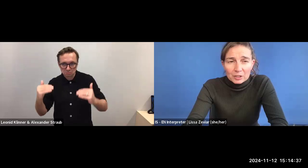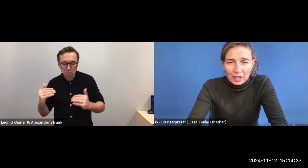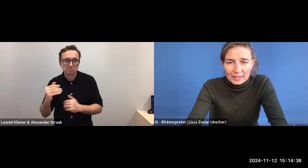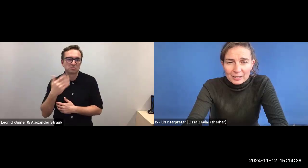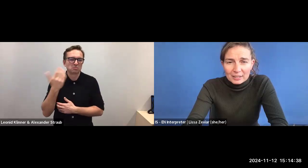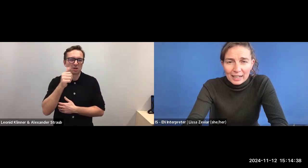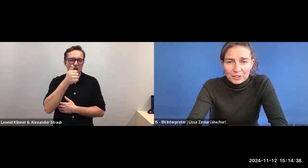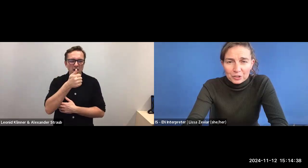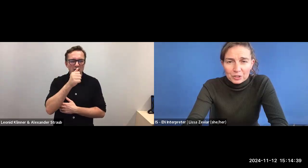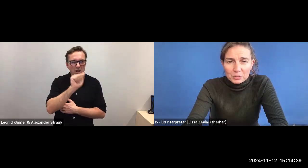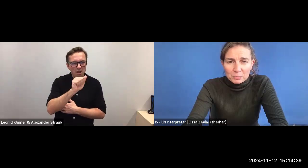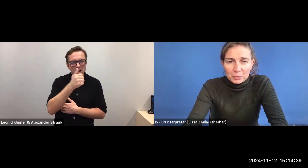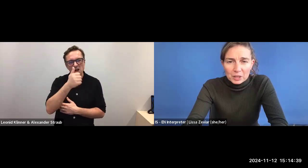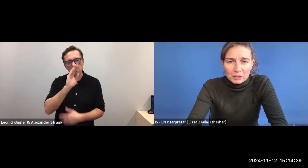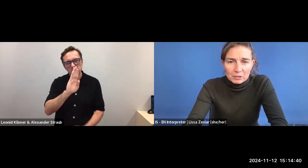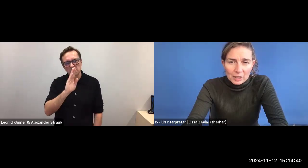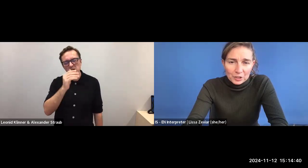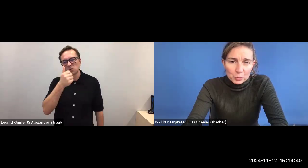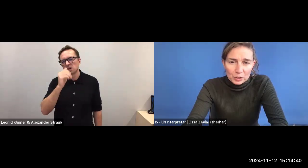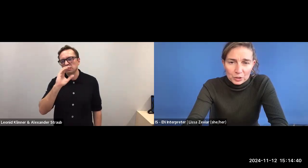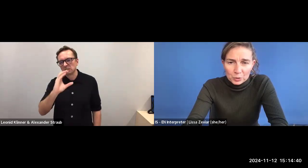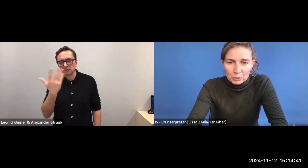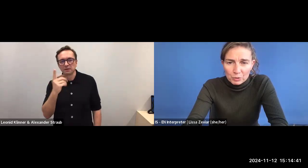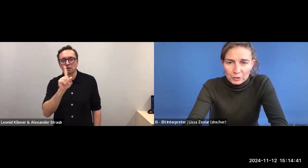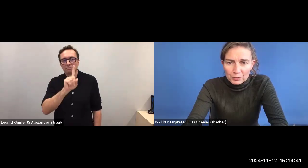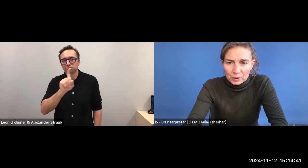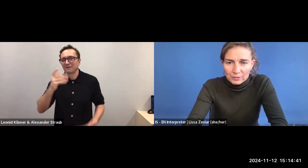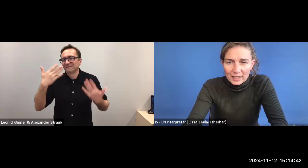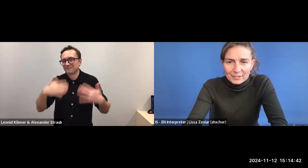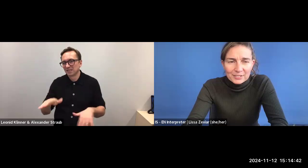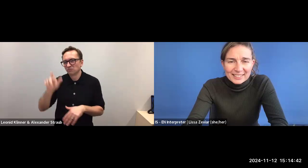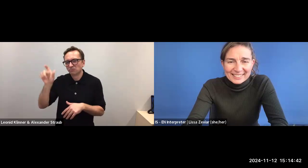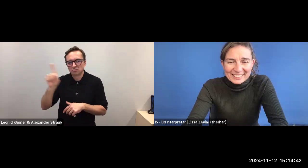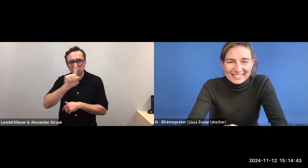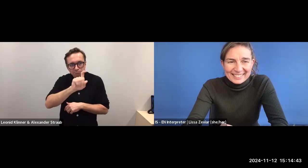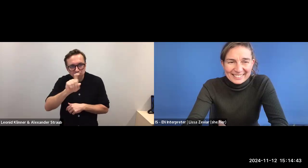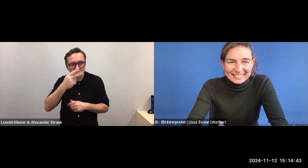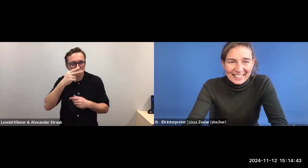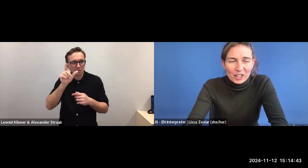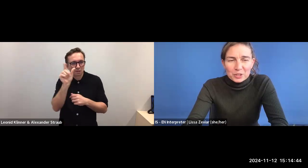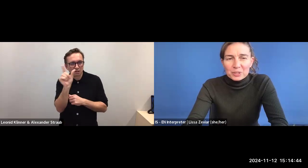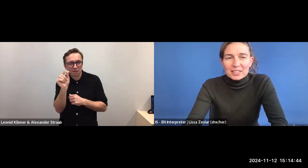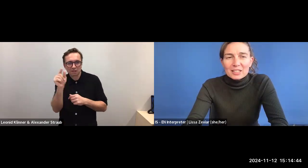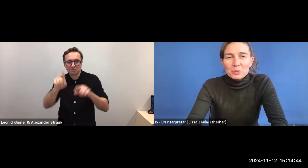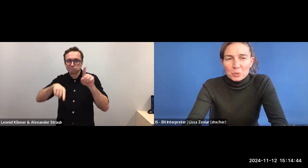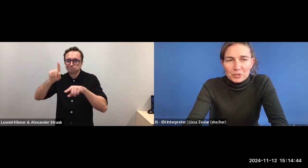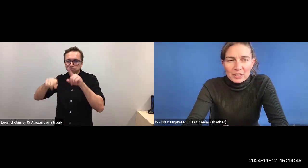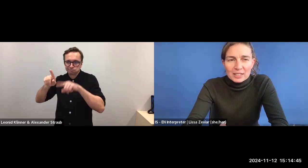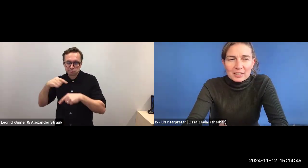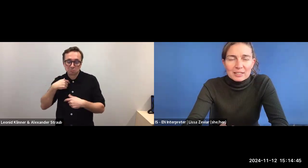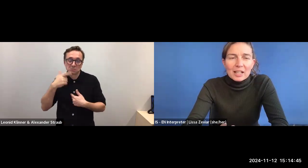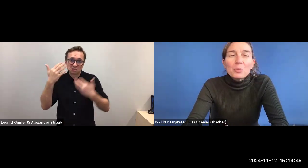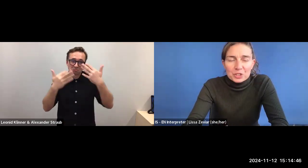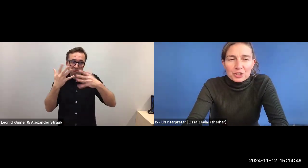compare and contrast the answers between answer 1, 2, 3, 4, and 5. And also to see